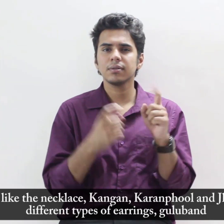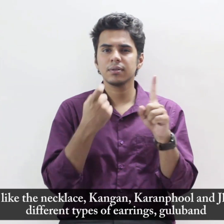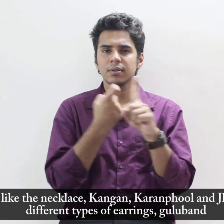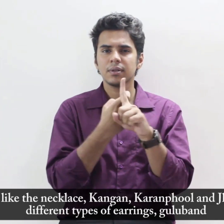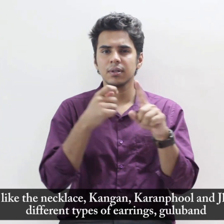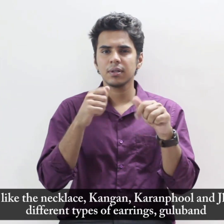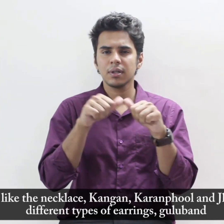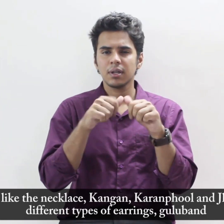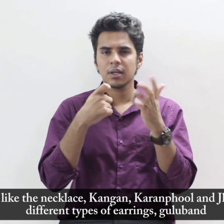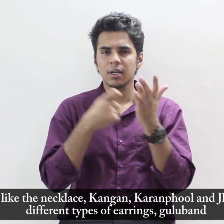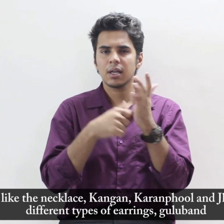earrings, gulband.